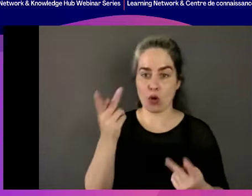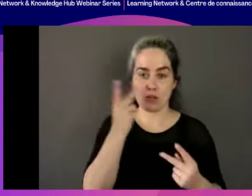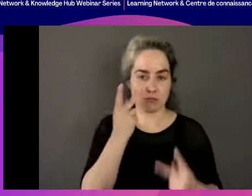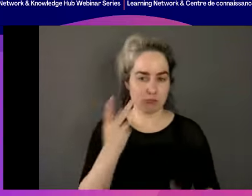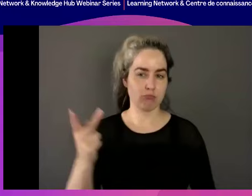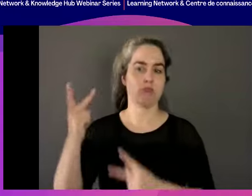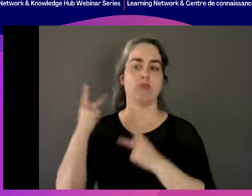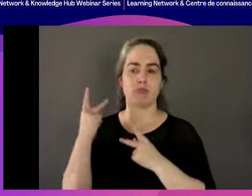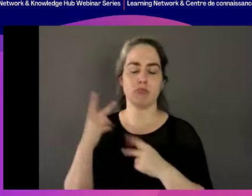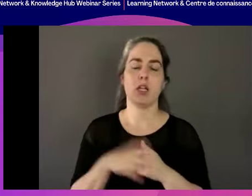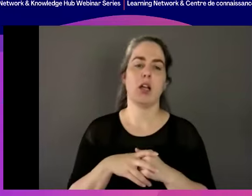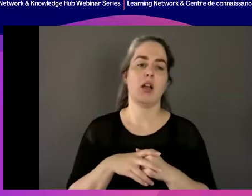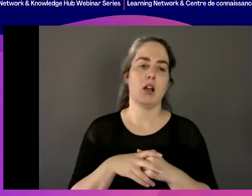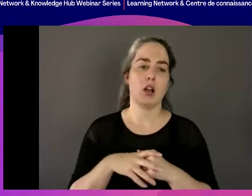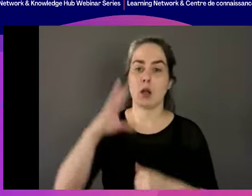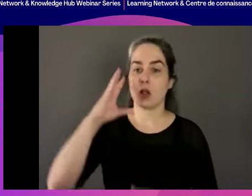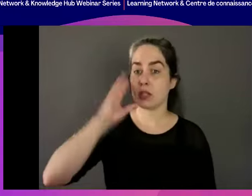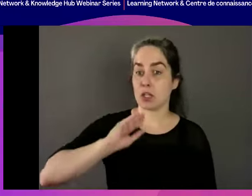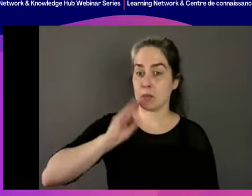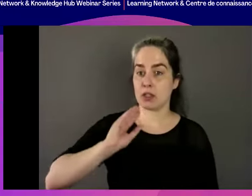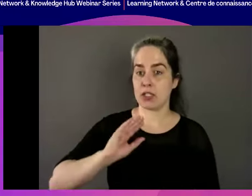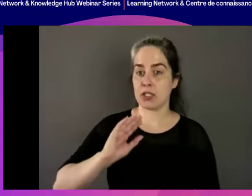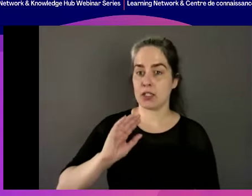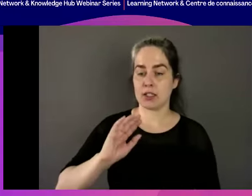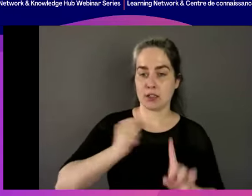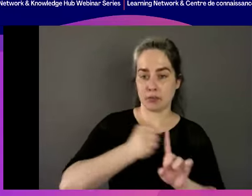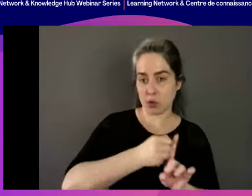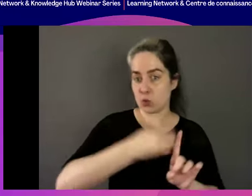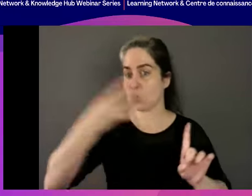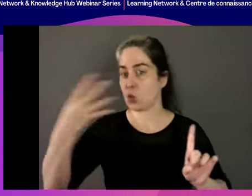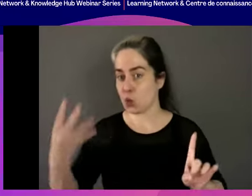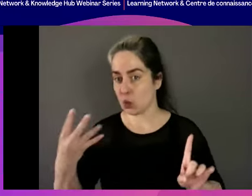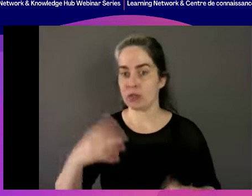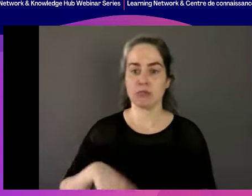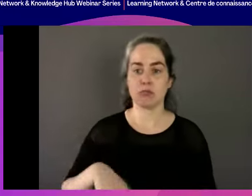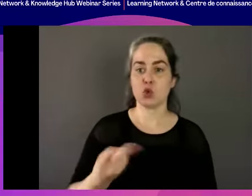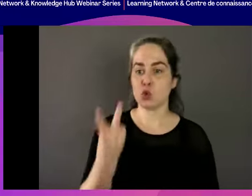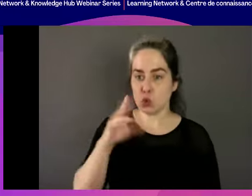the experiences of queer and two-spirit individuals.